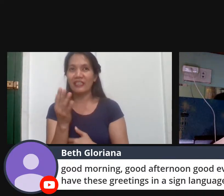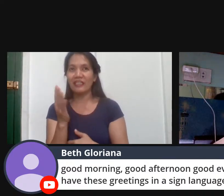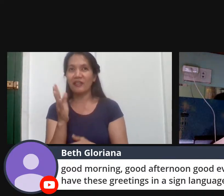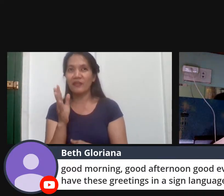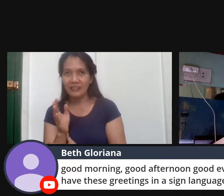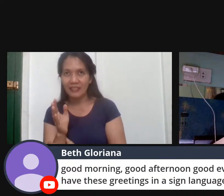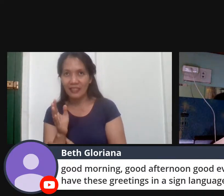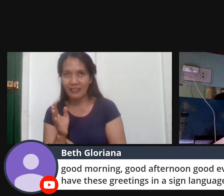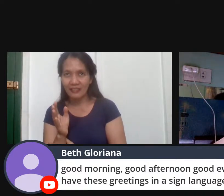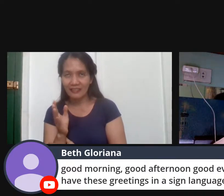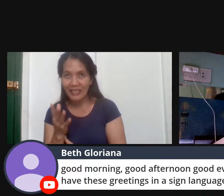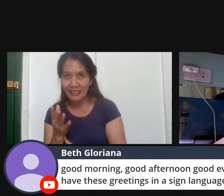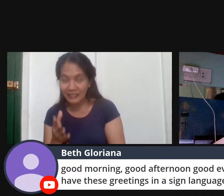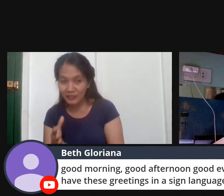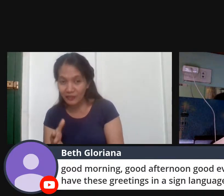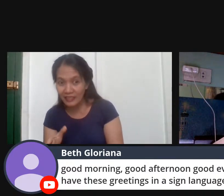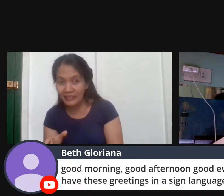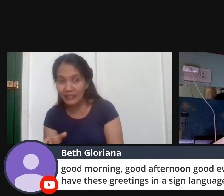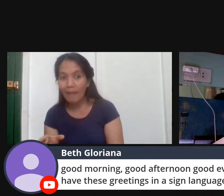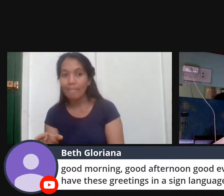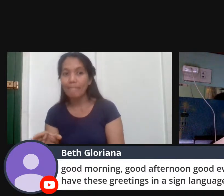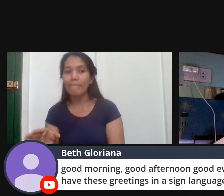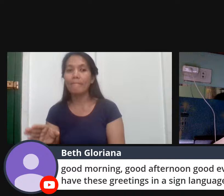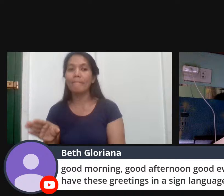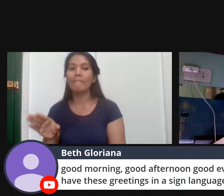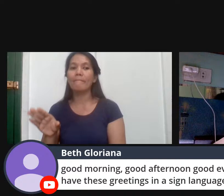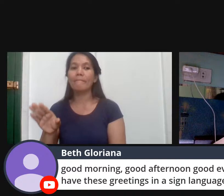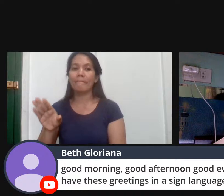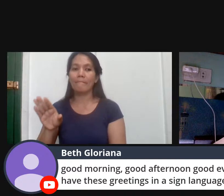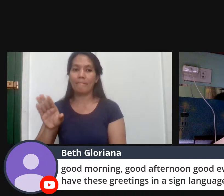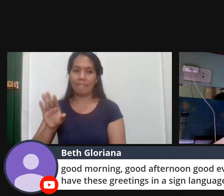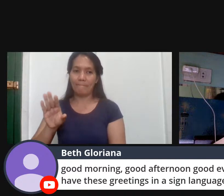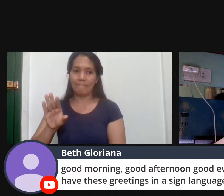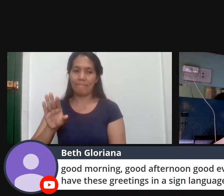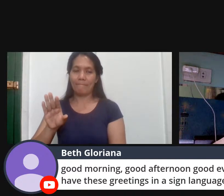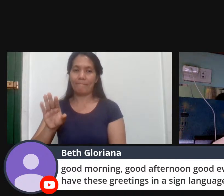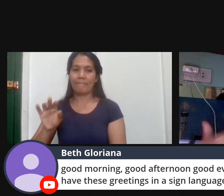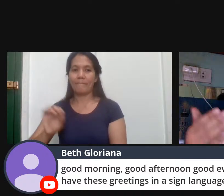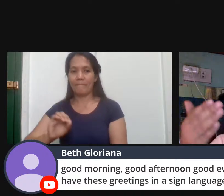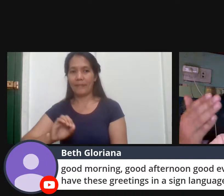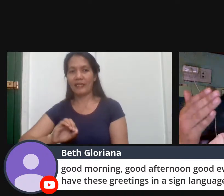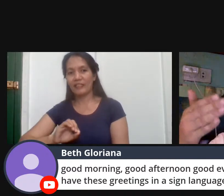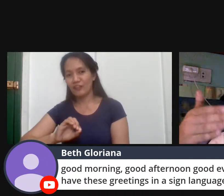ma'am. But we are talking about the Filipino Sign Language. The sun is rising up.